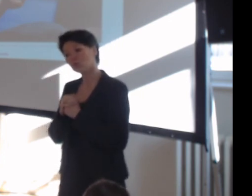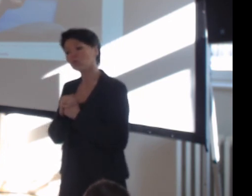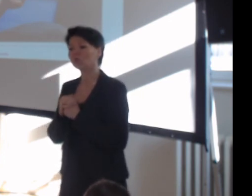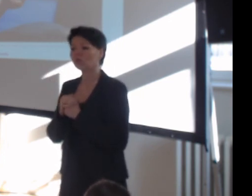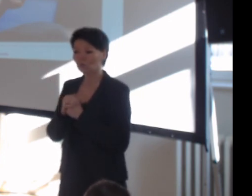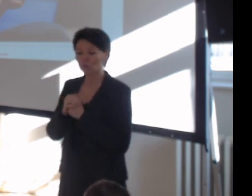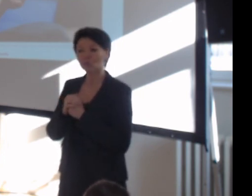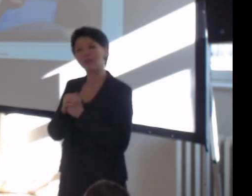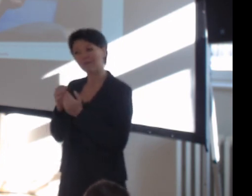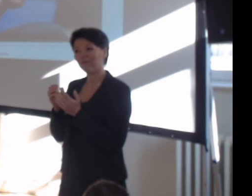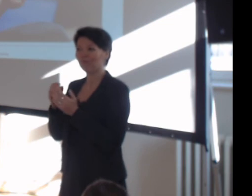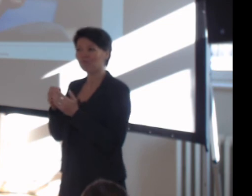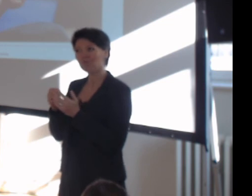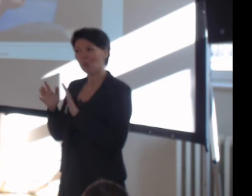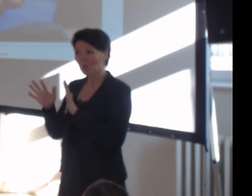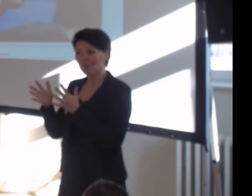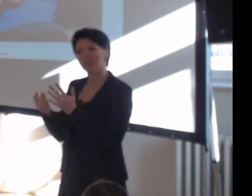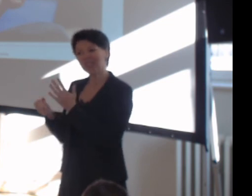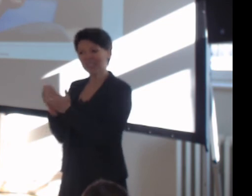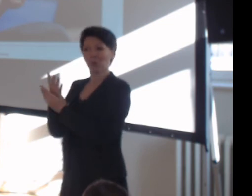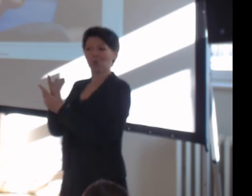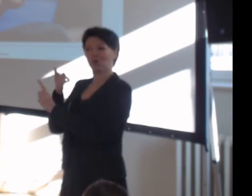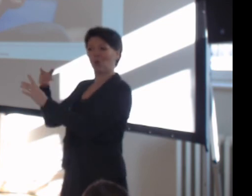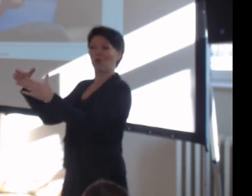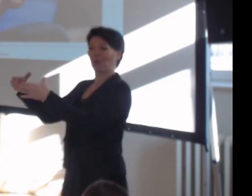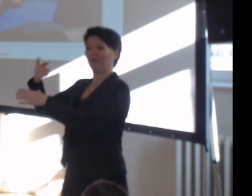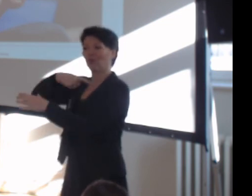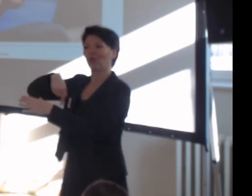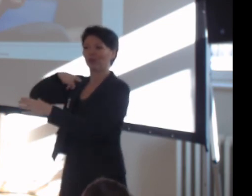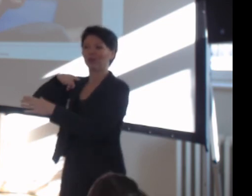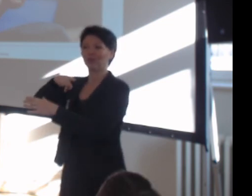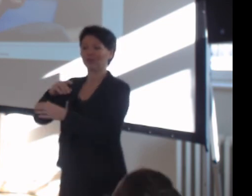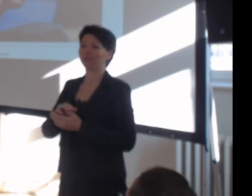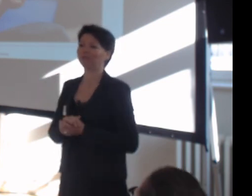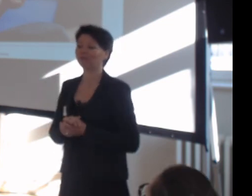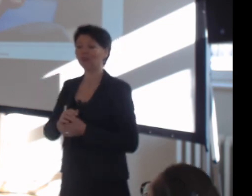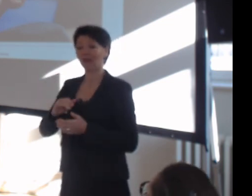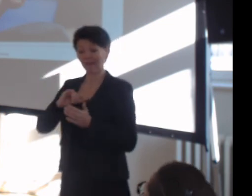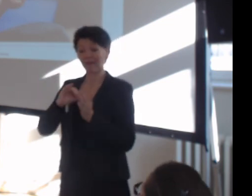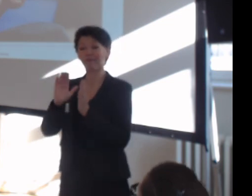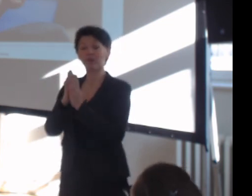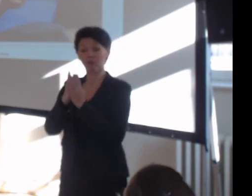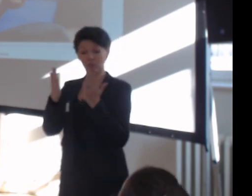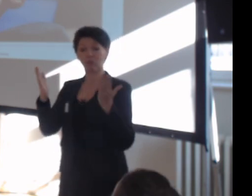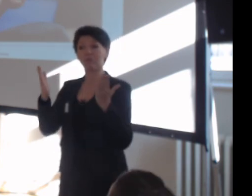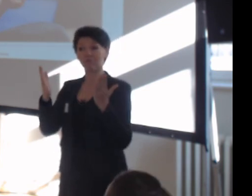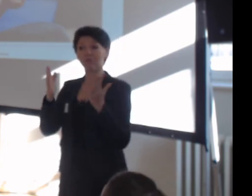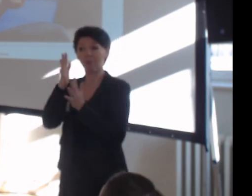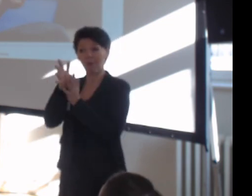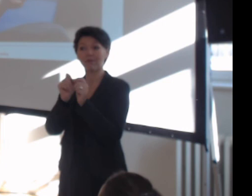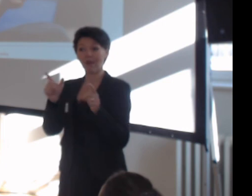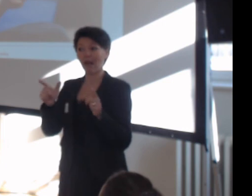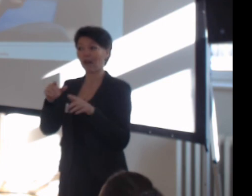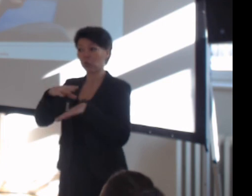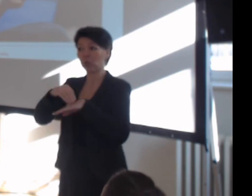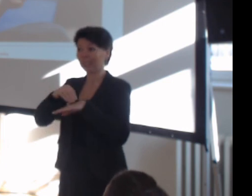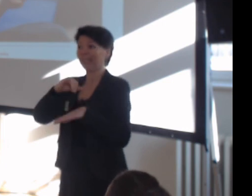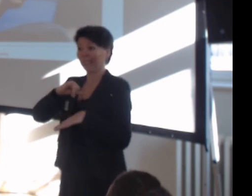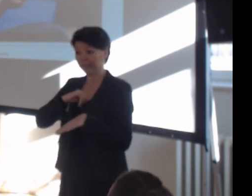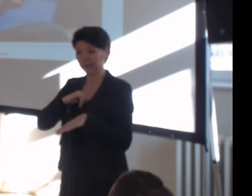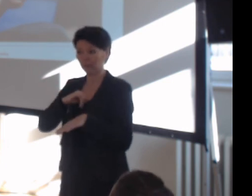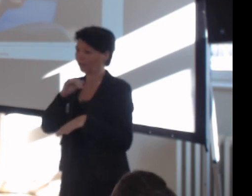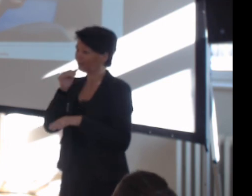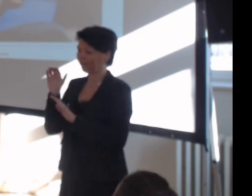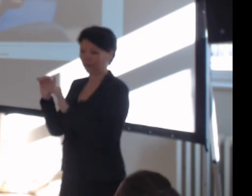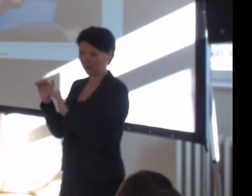quite a new target group for us. There are literature in Sweden in sign language, but not as much as we